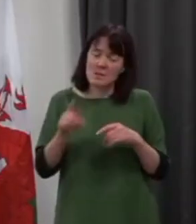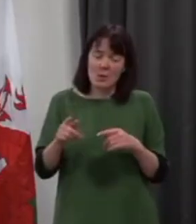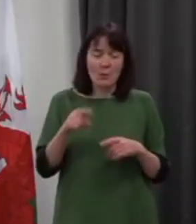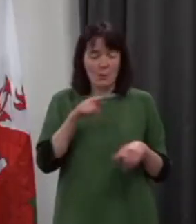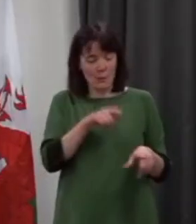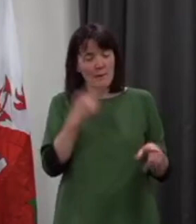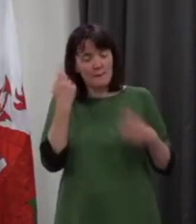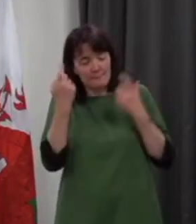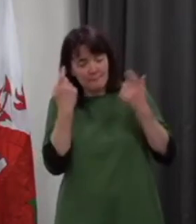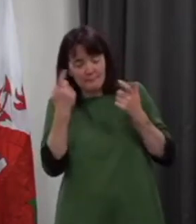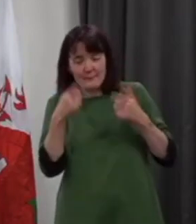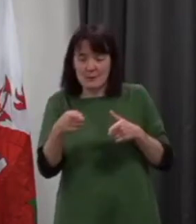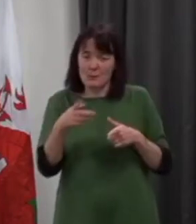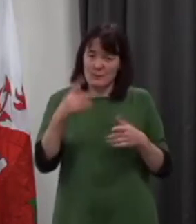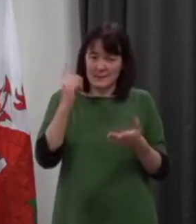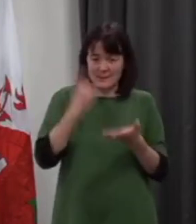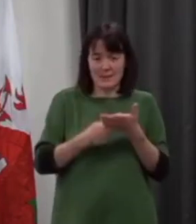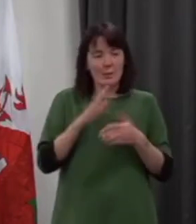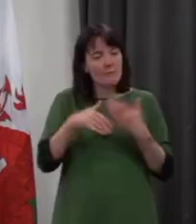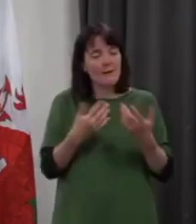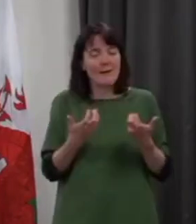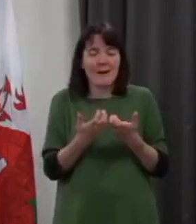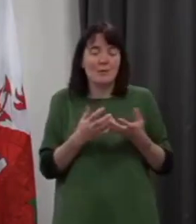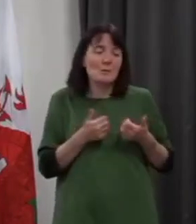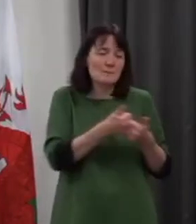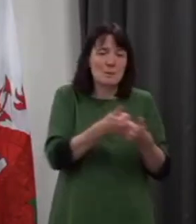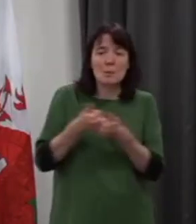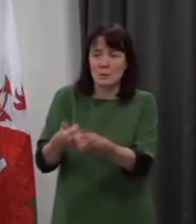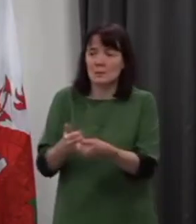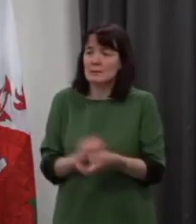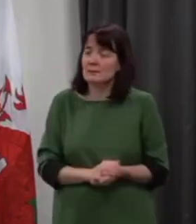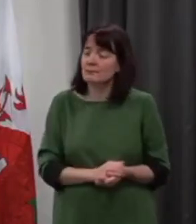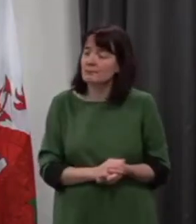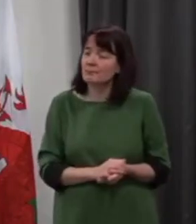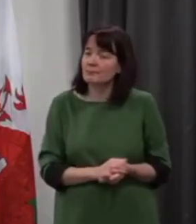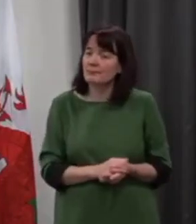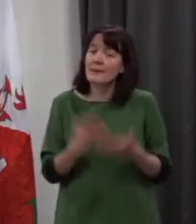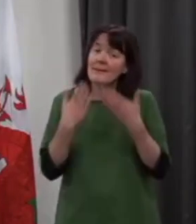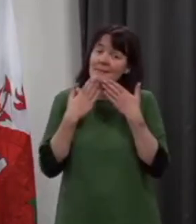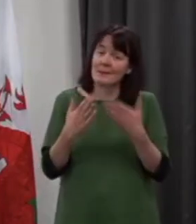businesses. Okay, well, thank you very much for your time, and I'm sure we'll